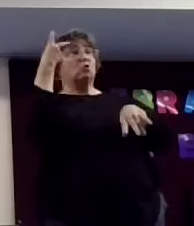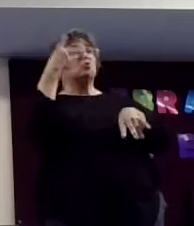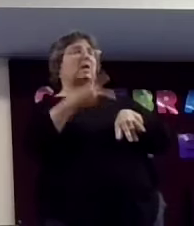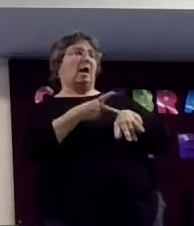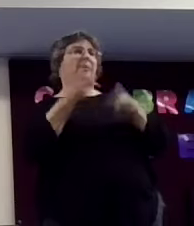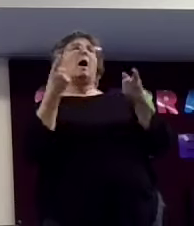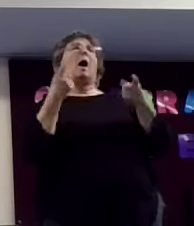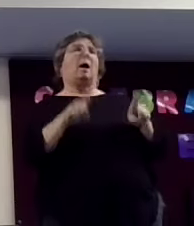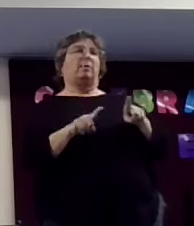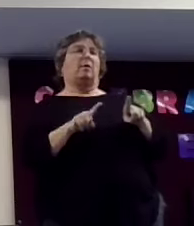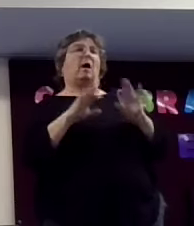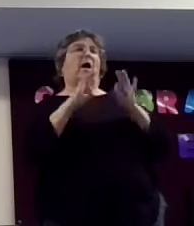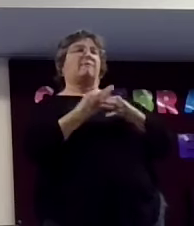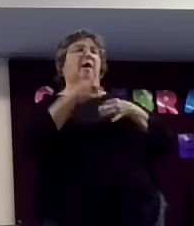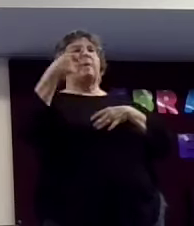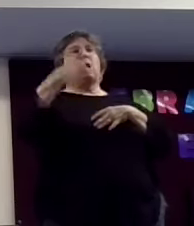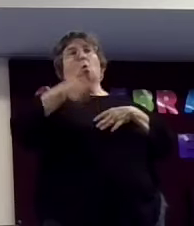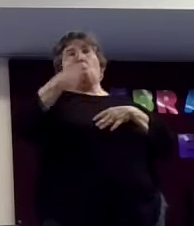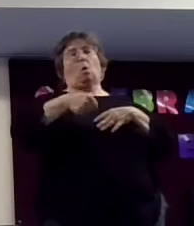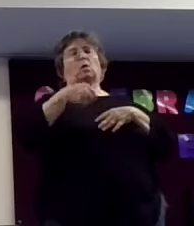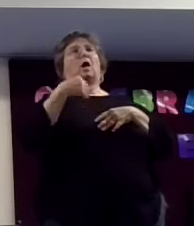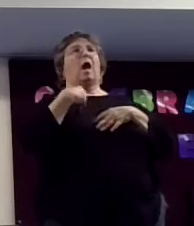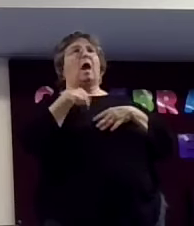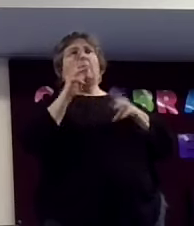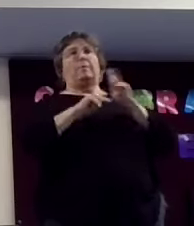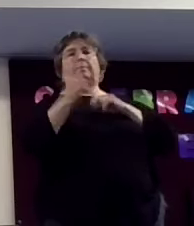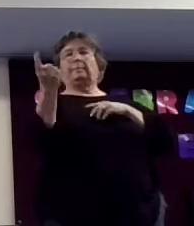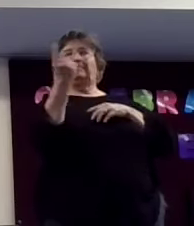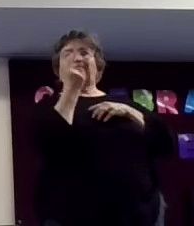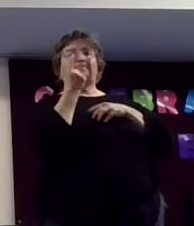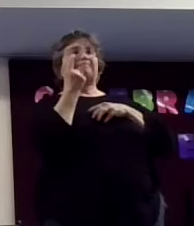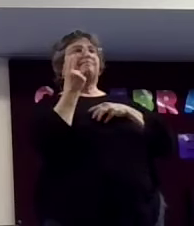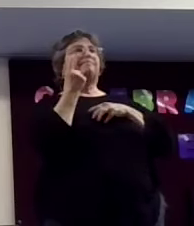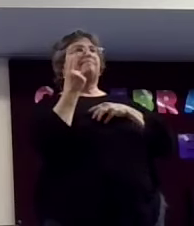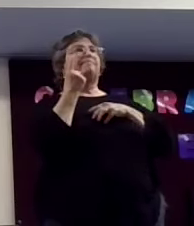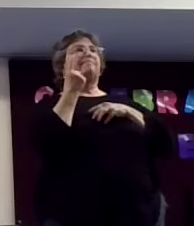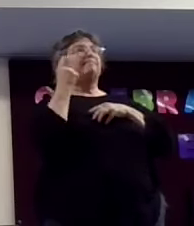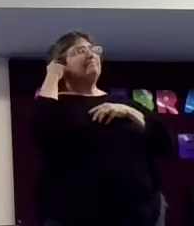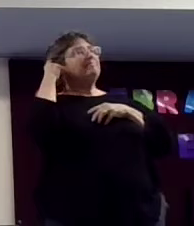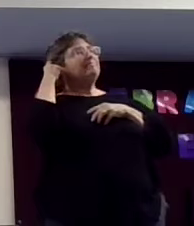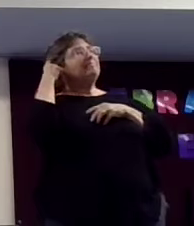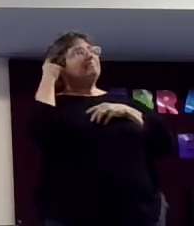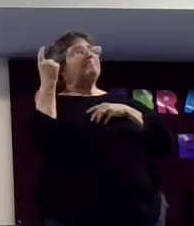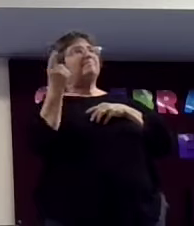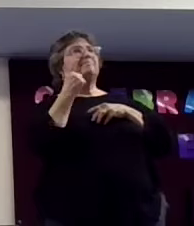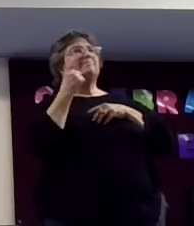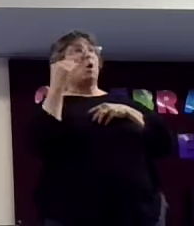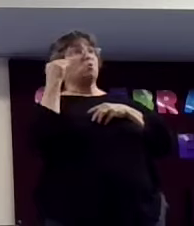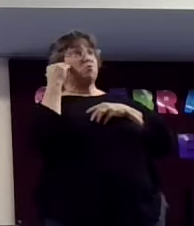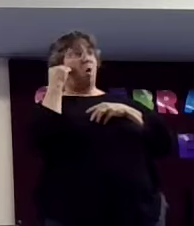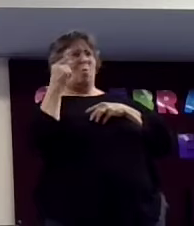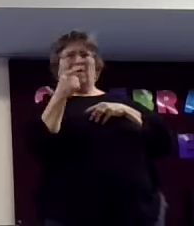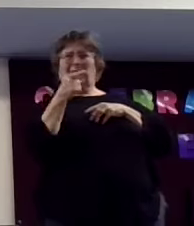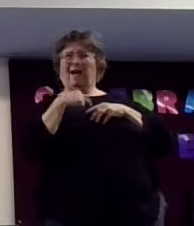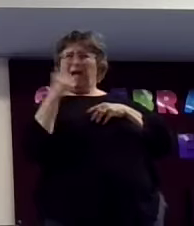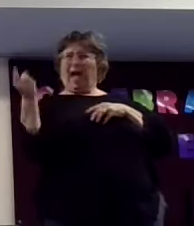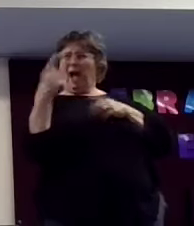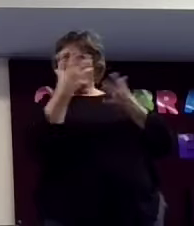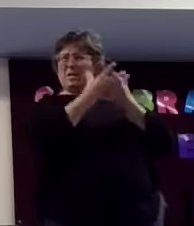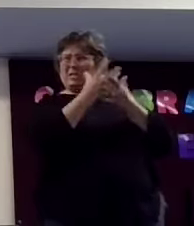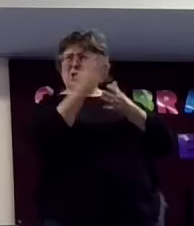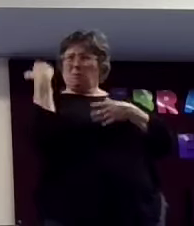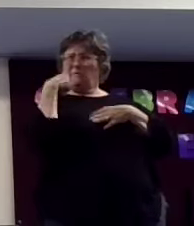times I've been in family court and I've had people approach me and knowing, gee, I put them in